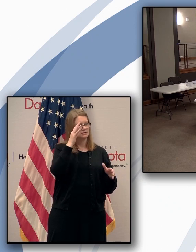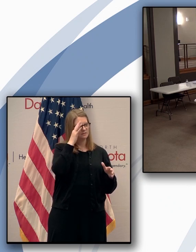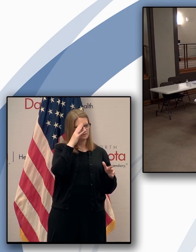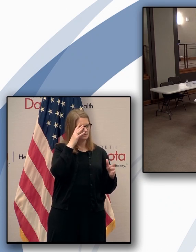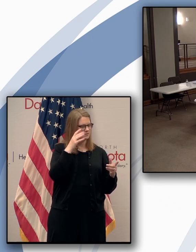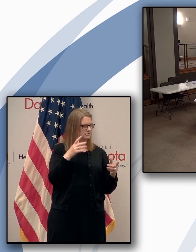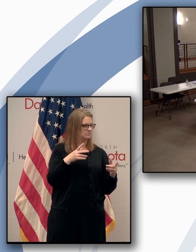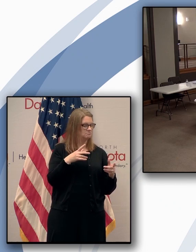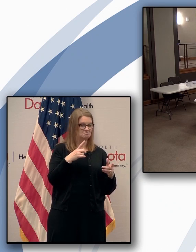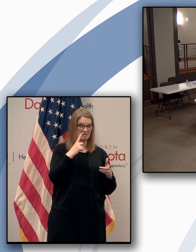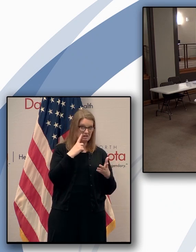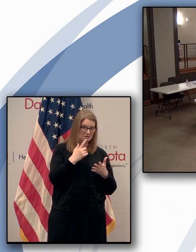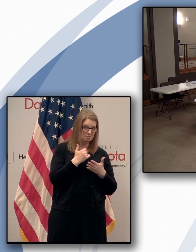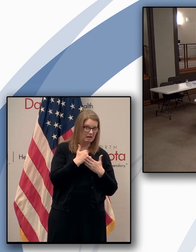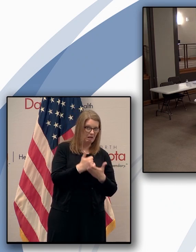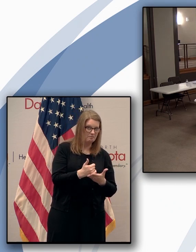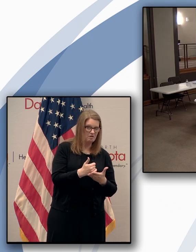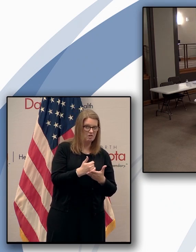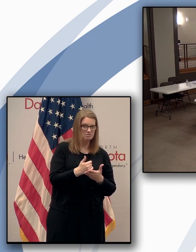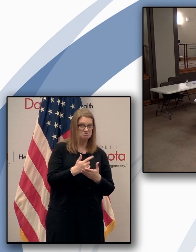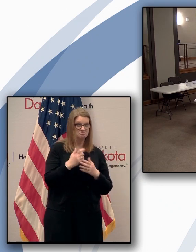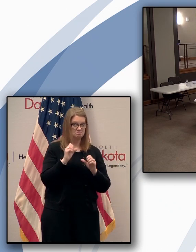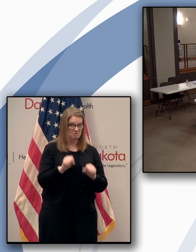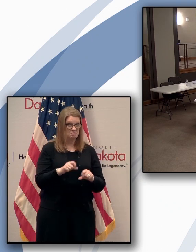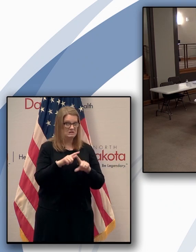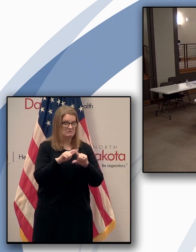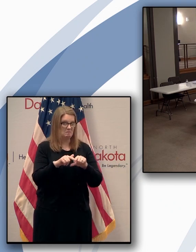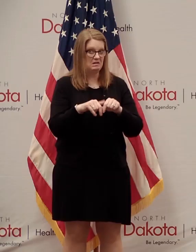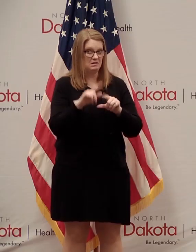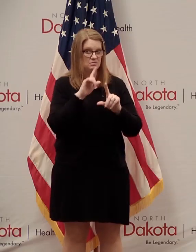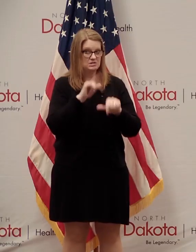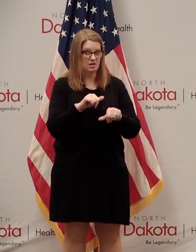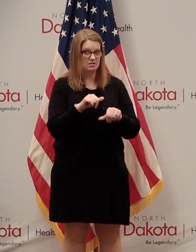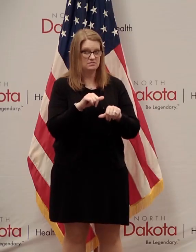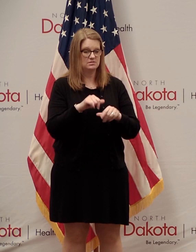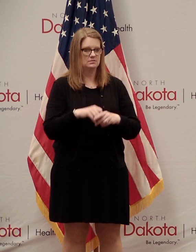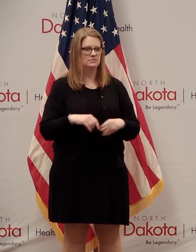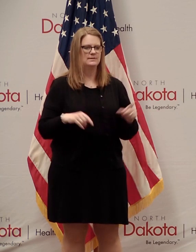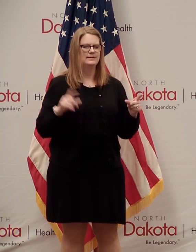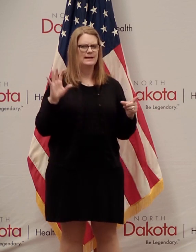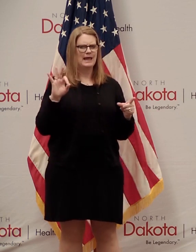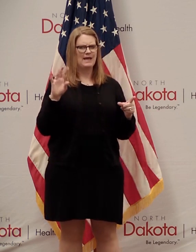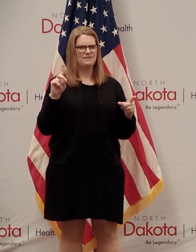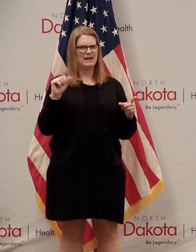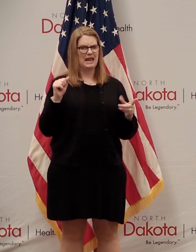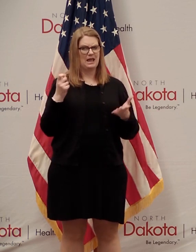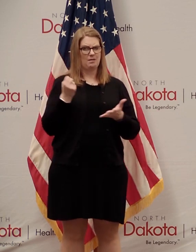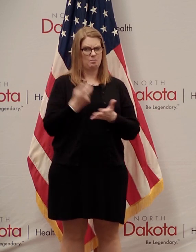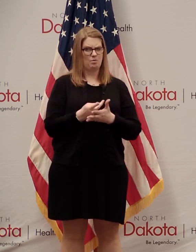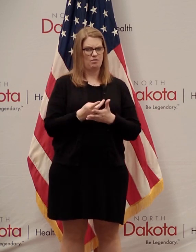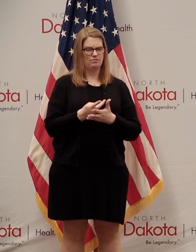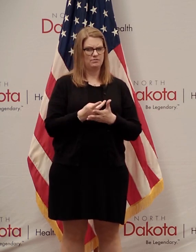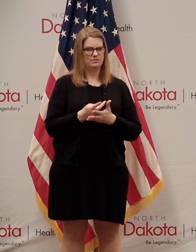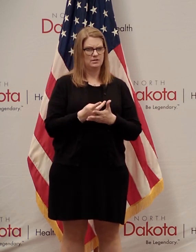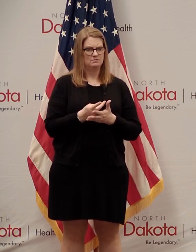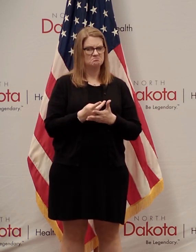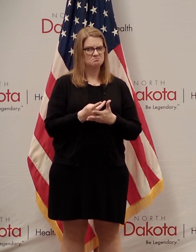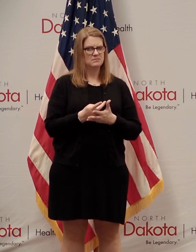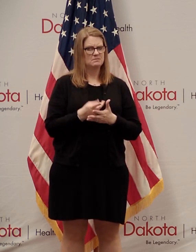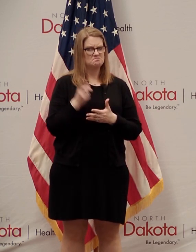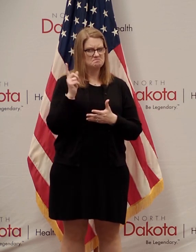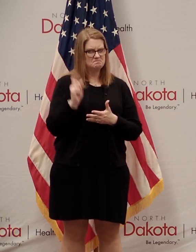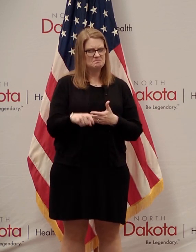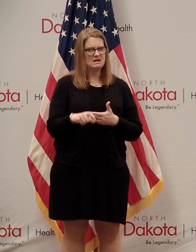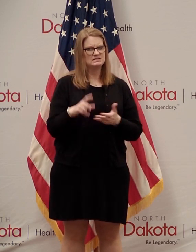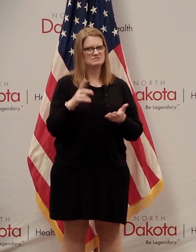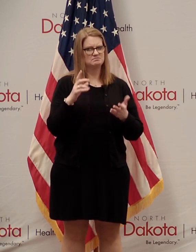would be helpful and if you think they'd be reliable. Well, I don't think the FDA would have approved it if it wasn't reliable. And again, my understanding,